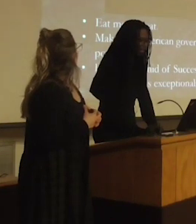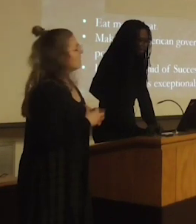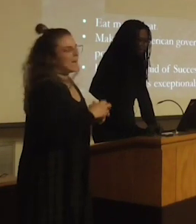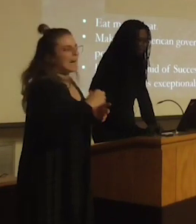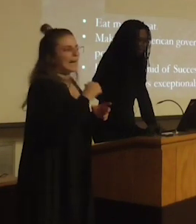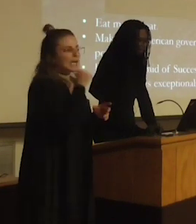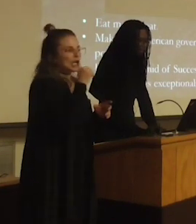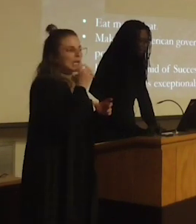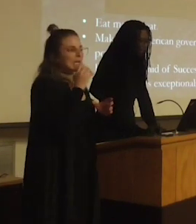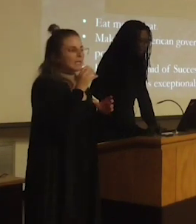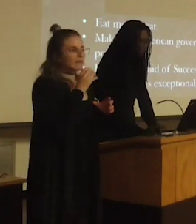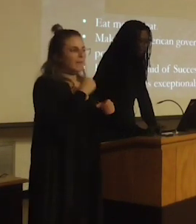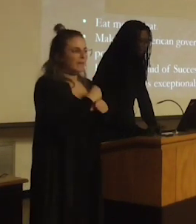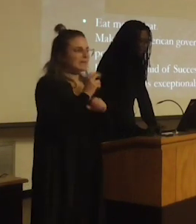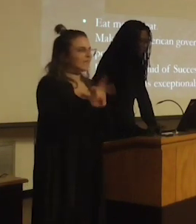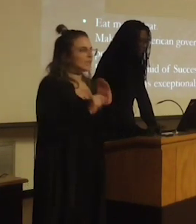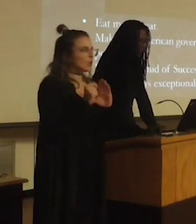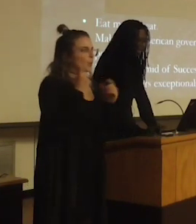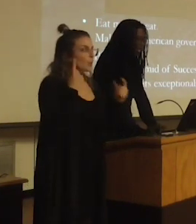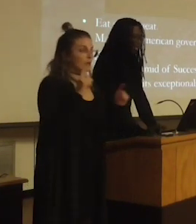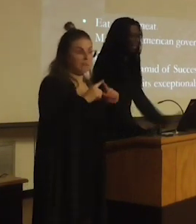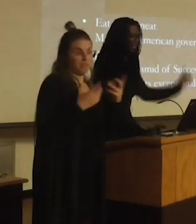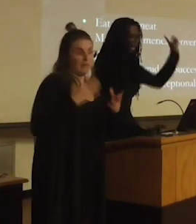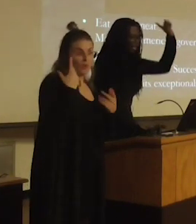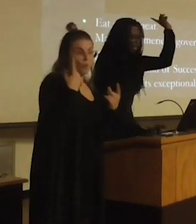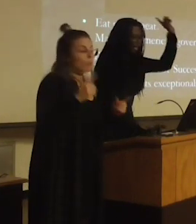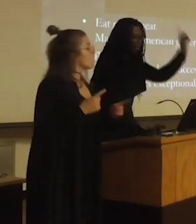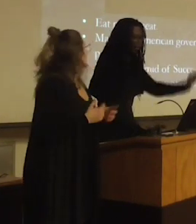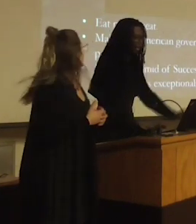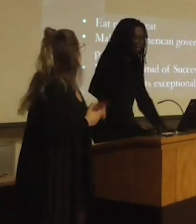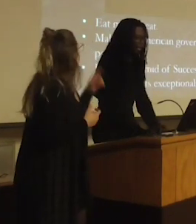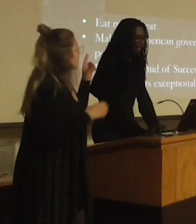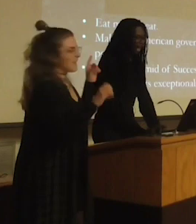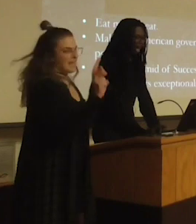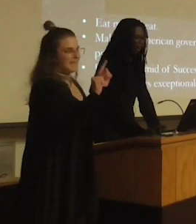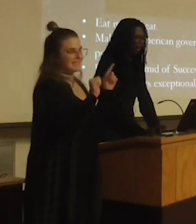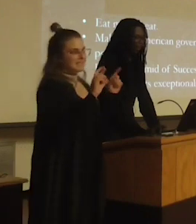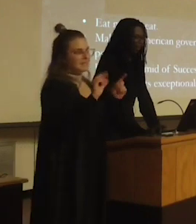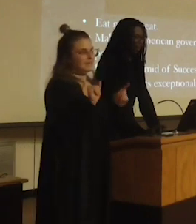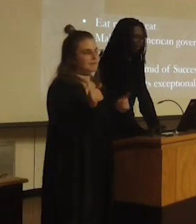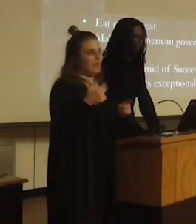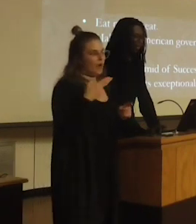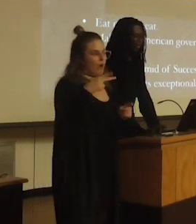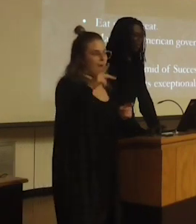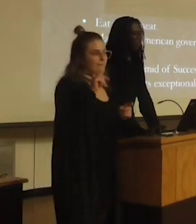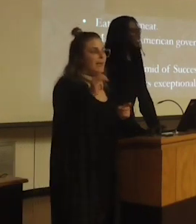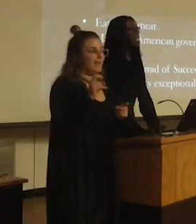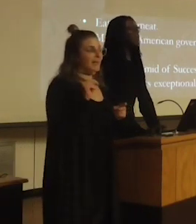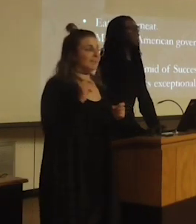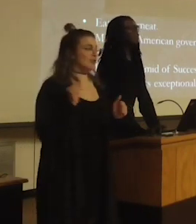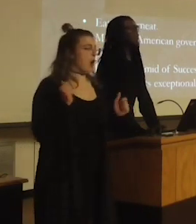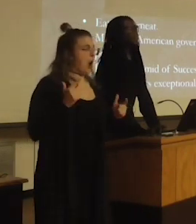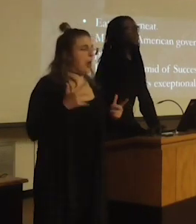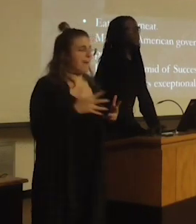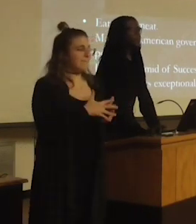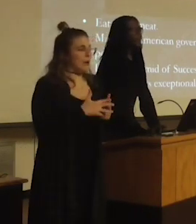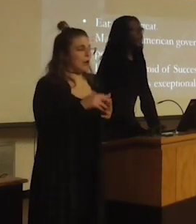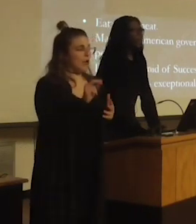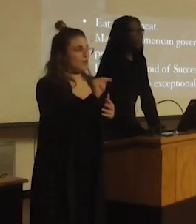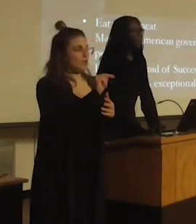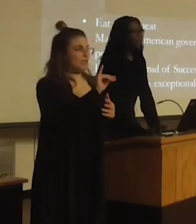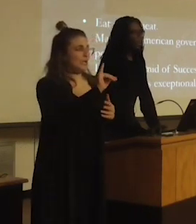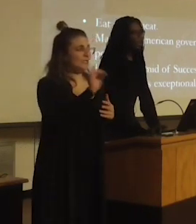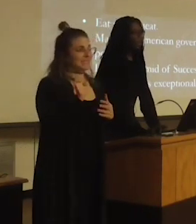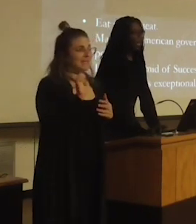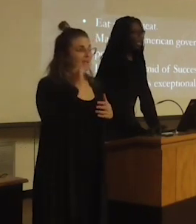I wasn't able to actually get the video to play. Or maybe I can get the video to play. This is actually Sarah Palin at the All-American New Year's Eve. If you're